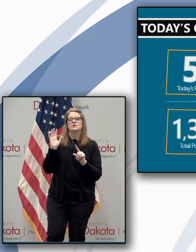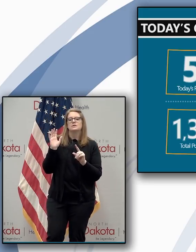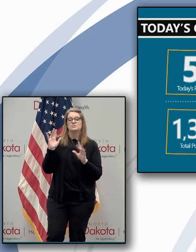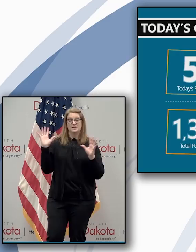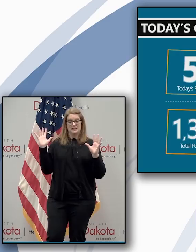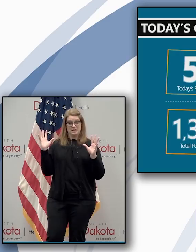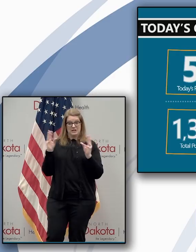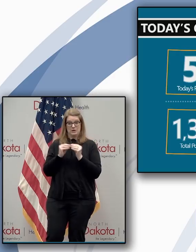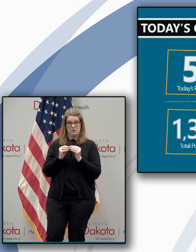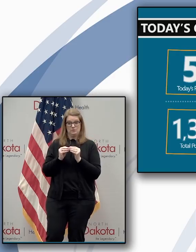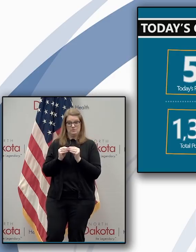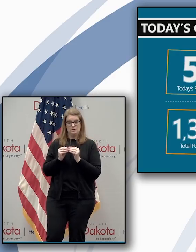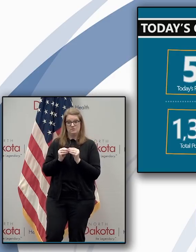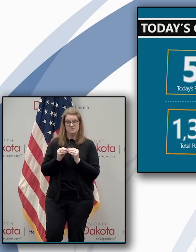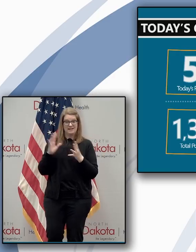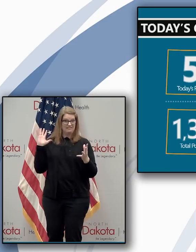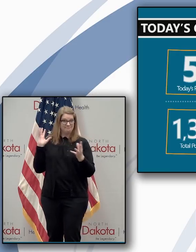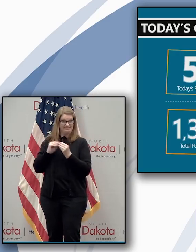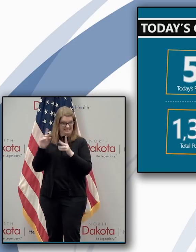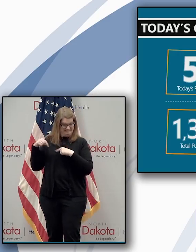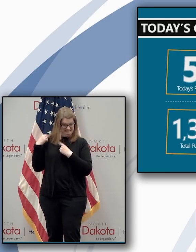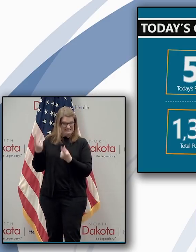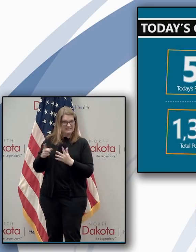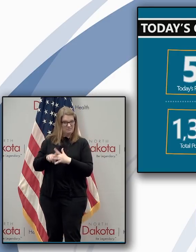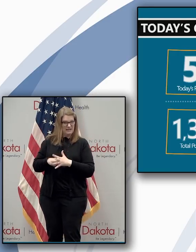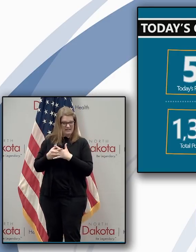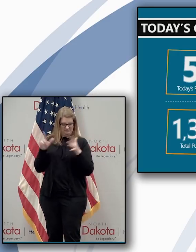positive rate there at 3.4%